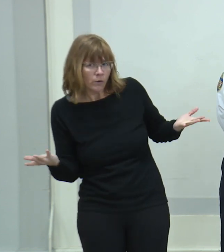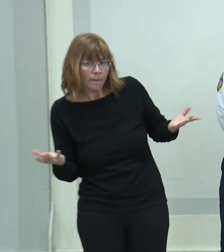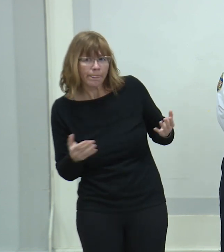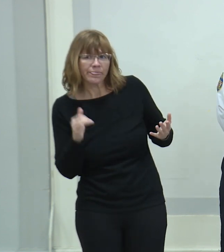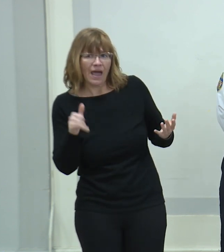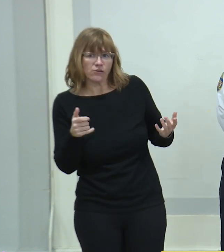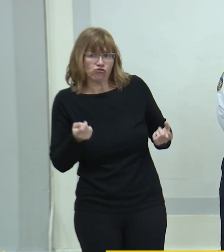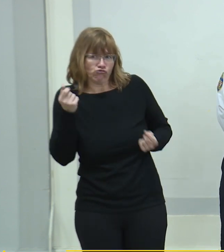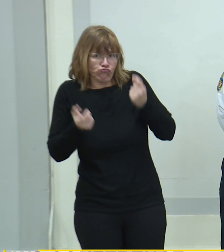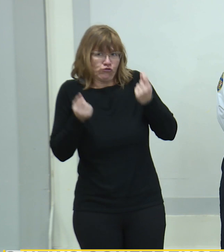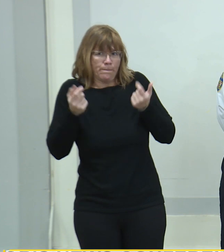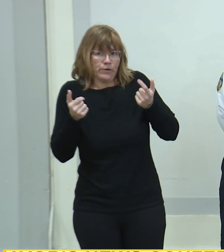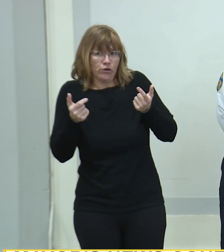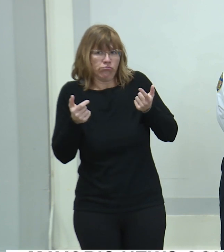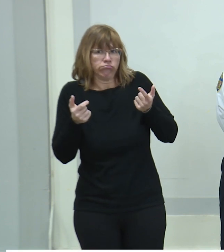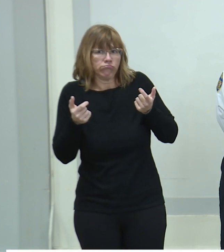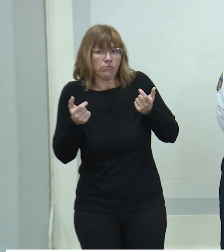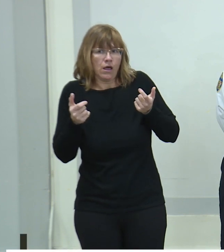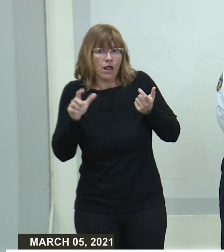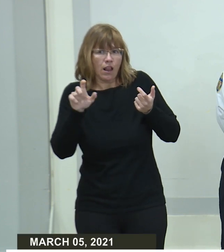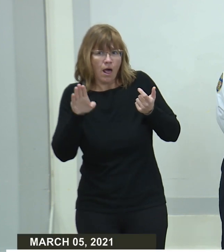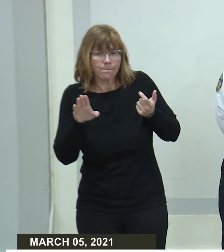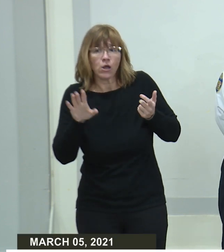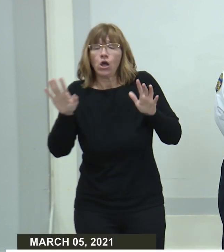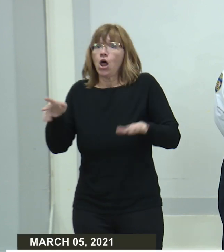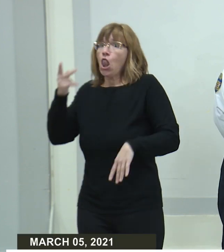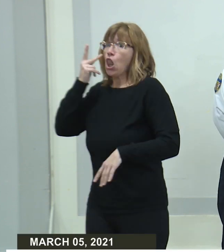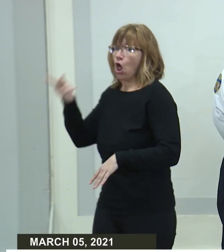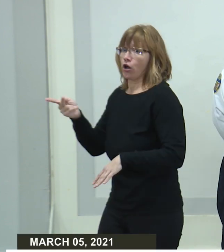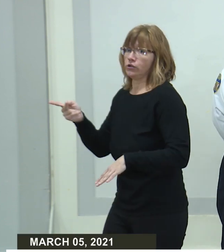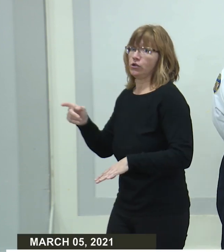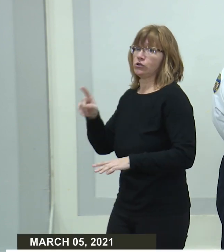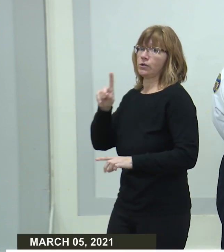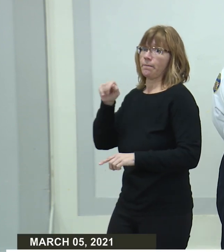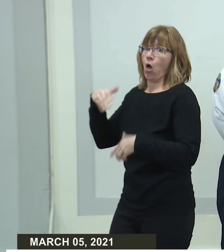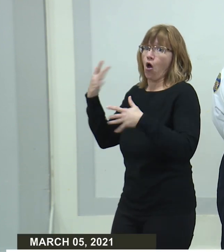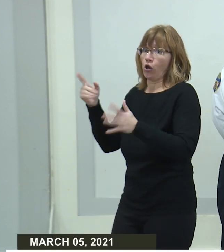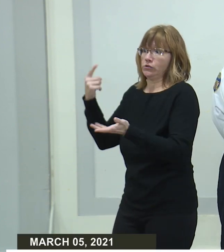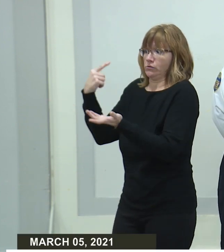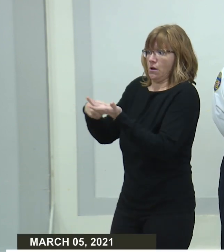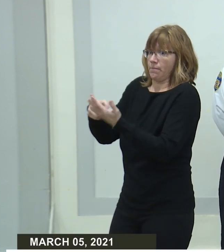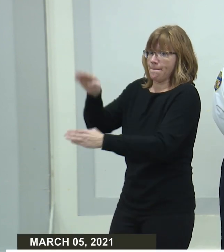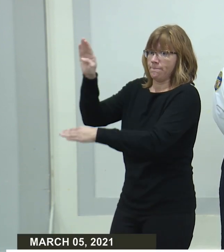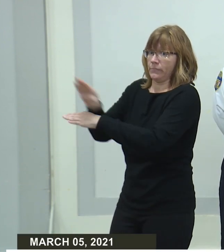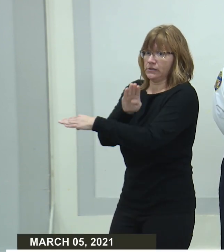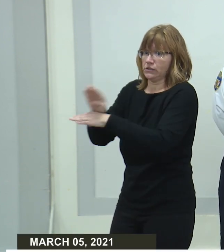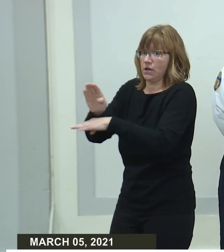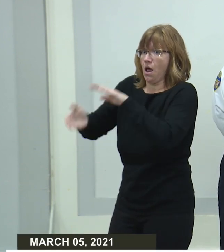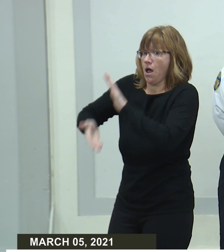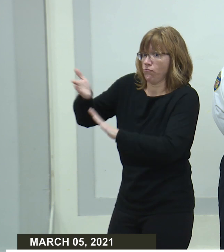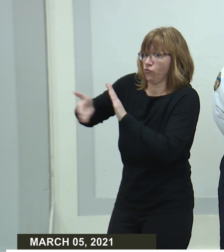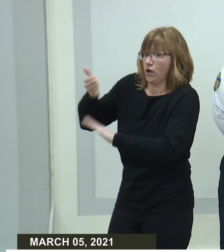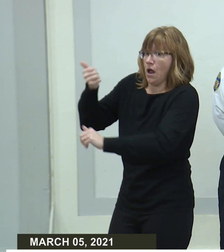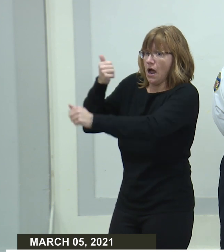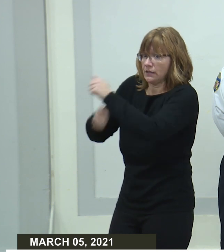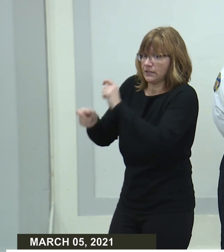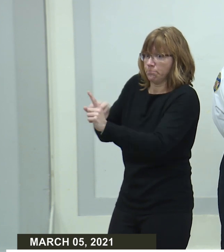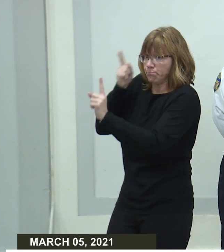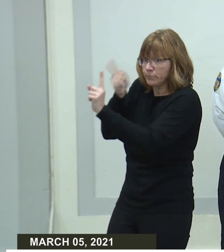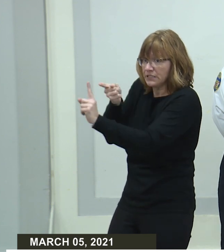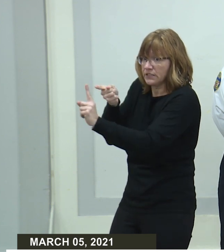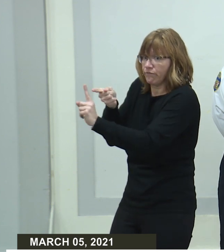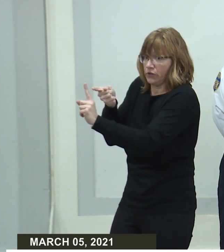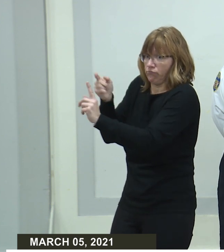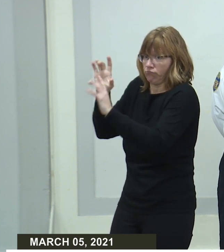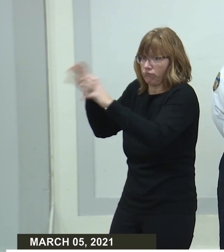Look at the executive order. It's just talking about businesses that operate under specific kind of things. We know we're going to move forward based on that. We're